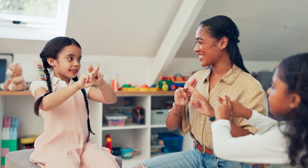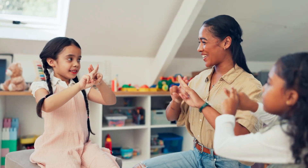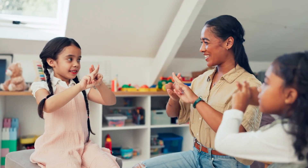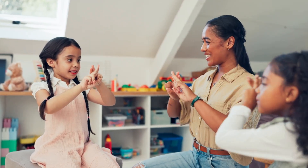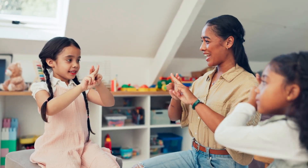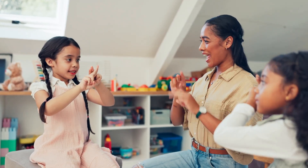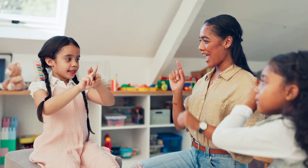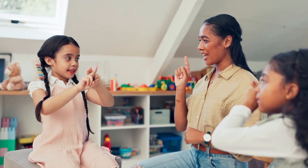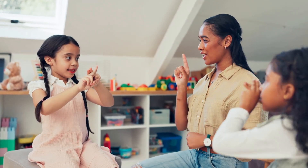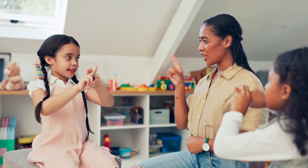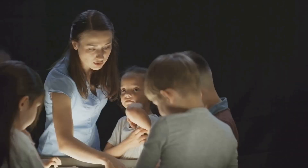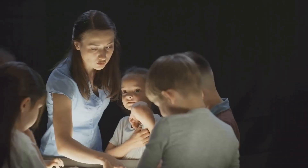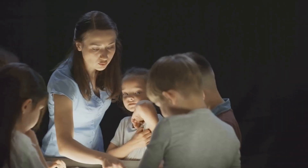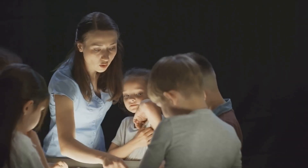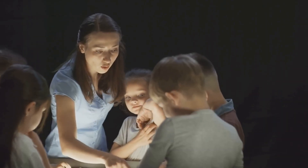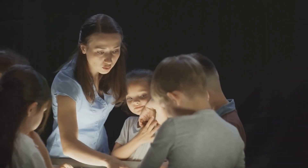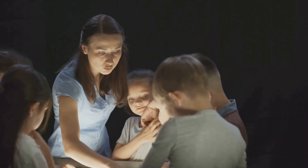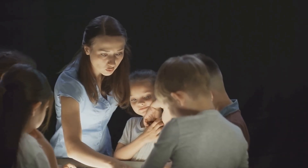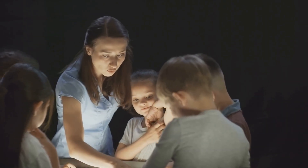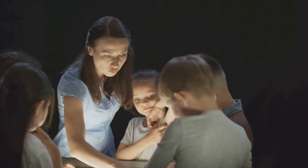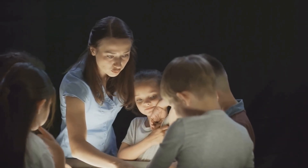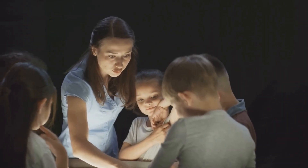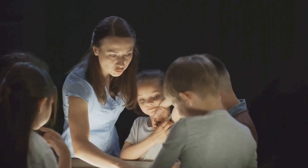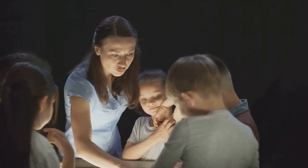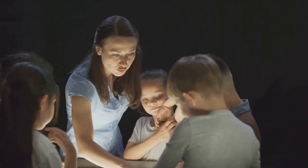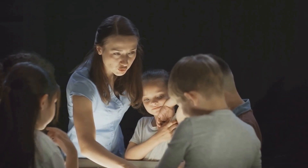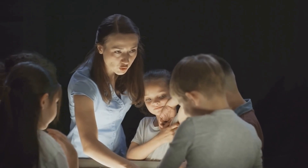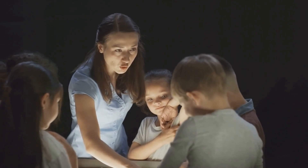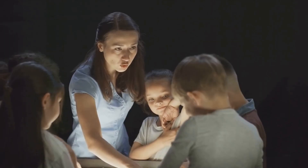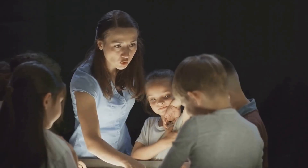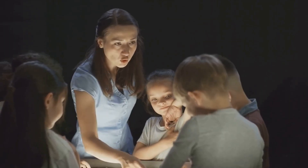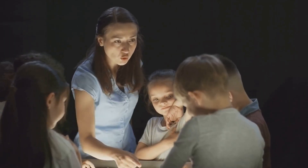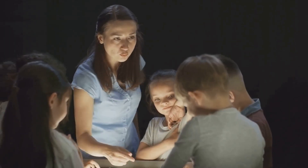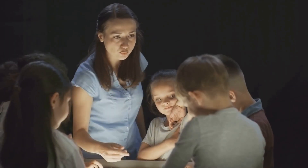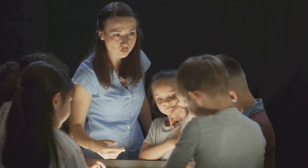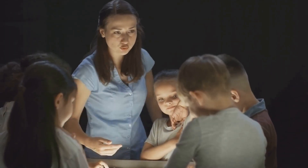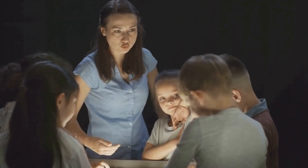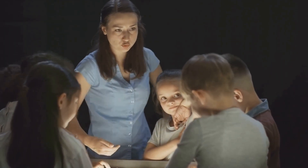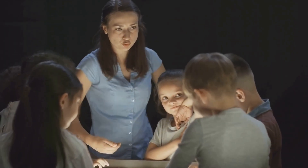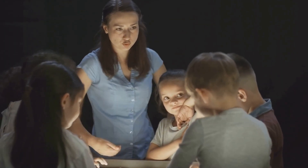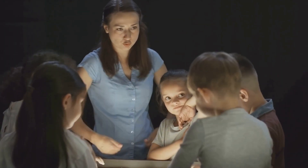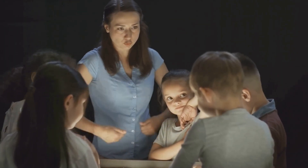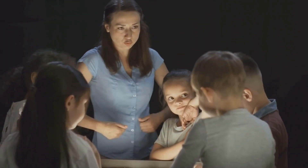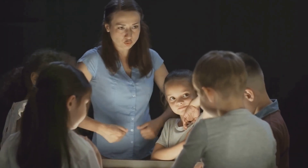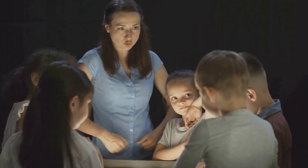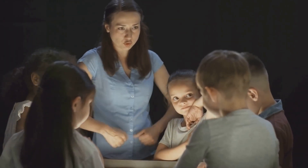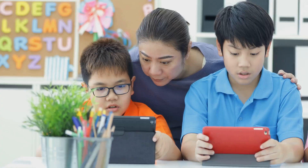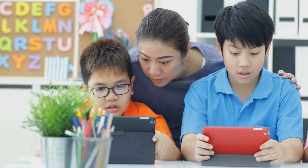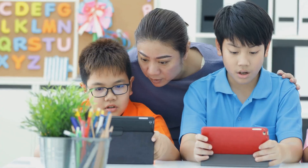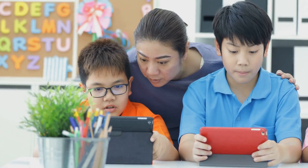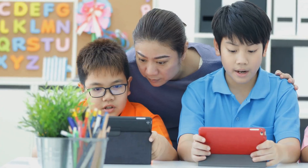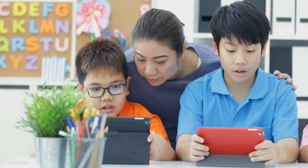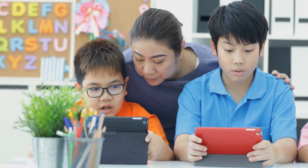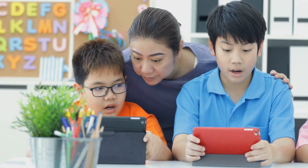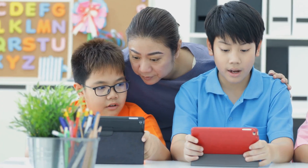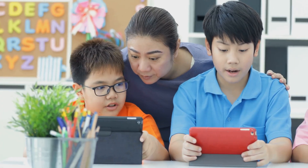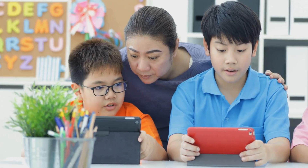to go. Fun, effective, and designed just for family childcare and small centers. You will get 1 year of access